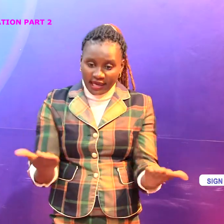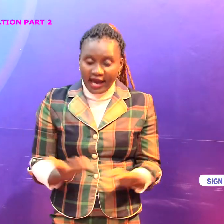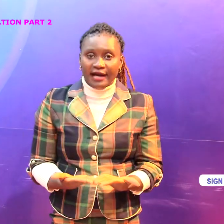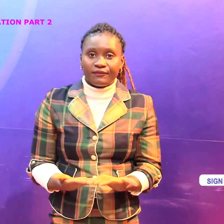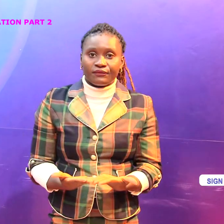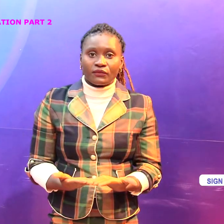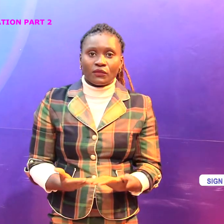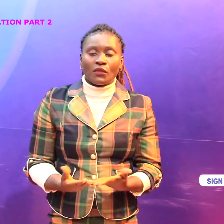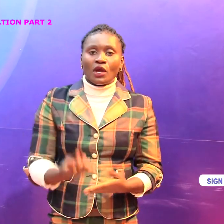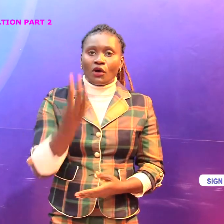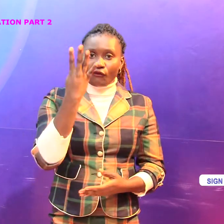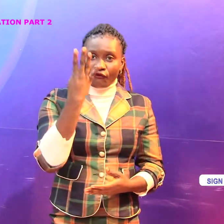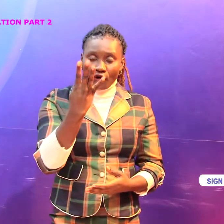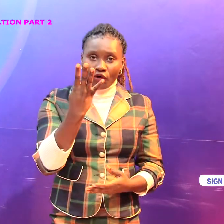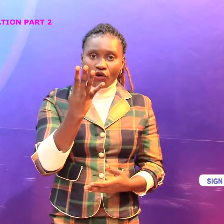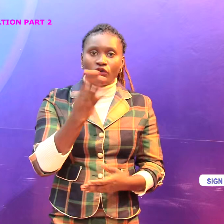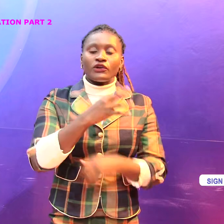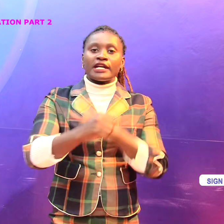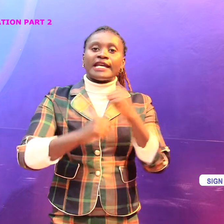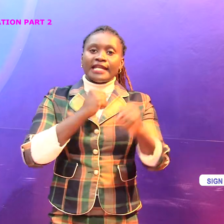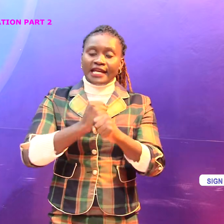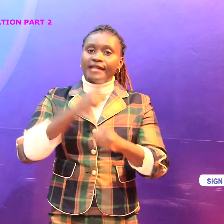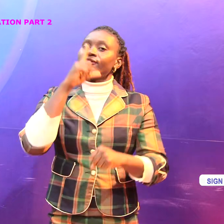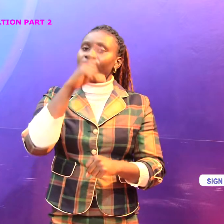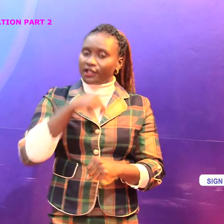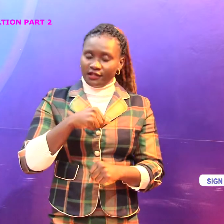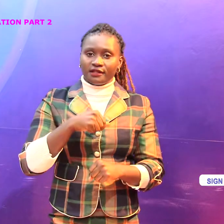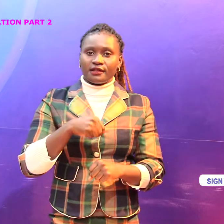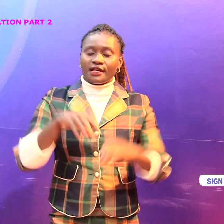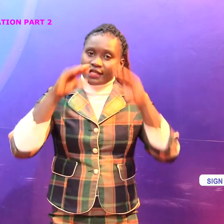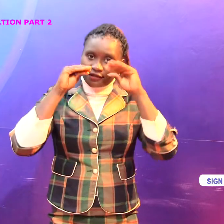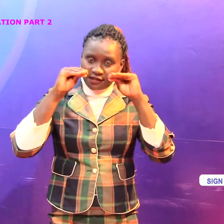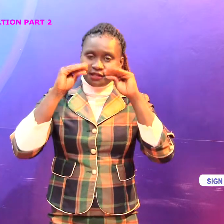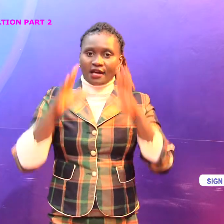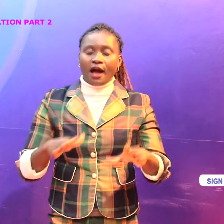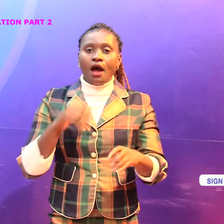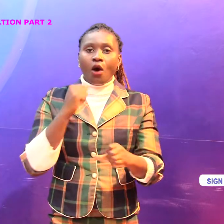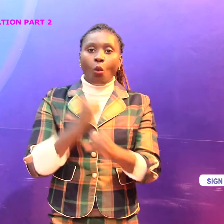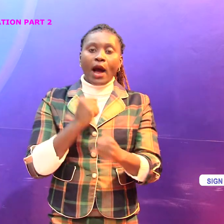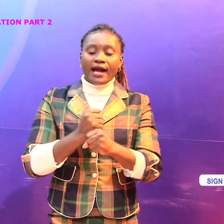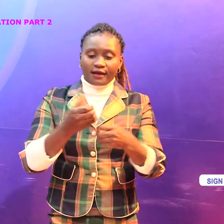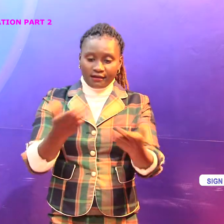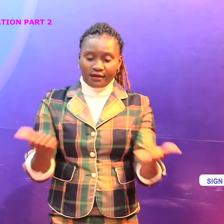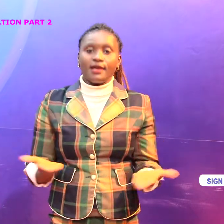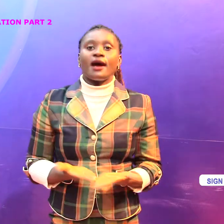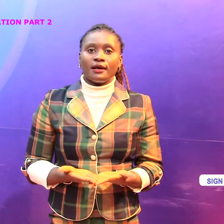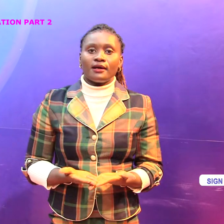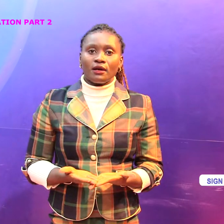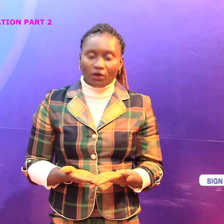here. 4 years finish. Teacher work here.